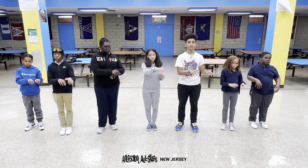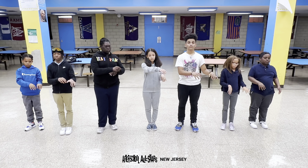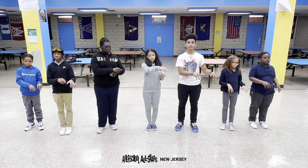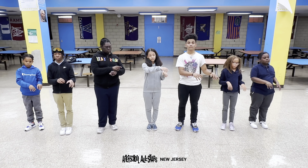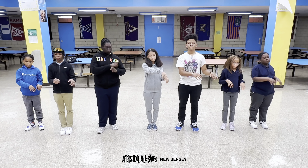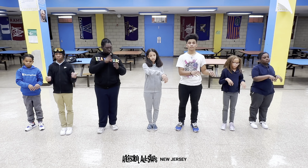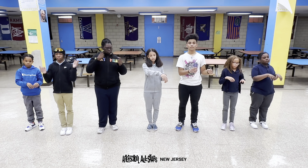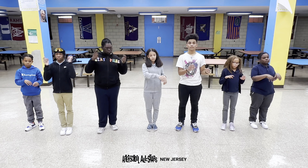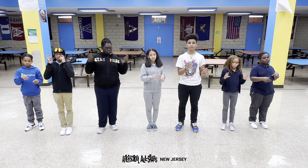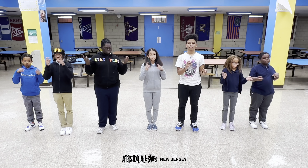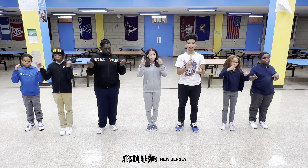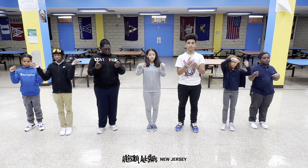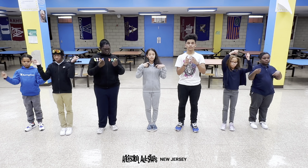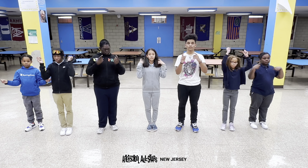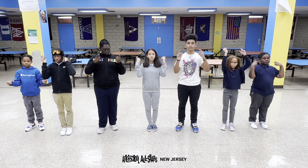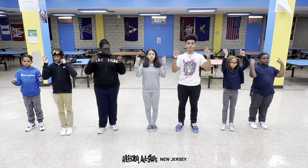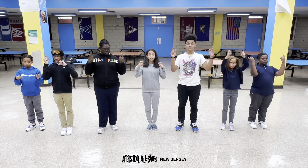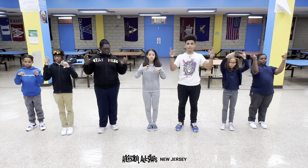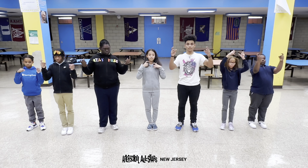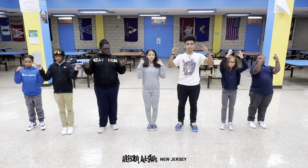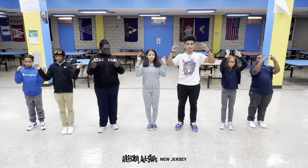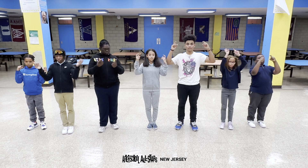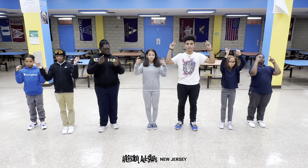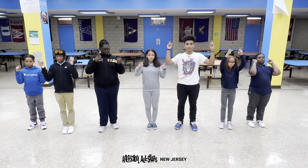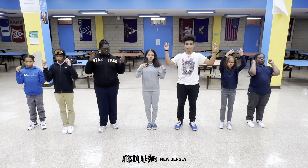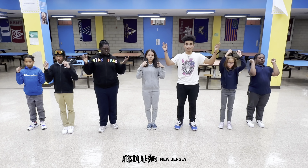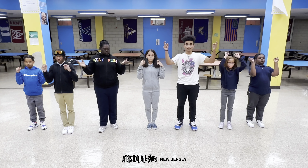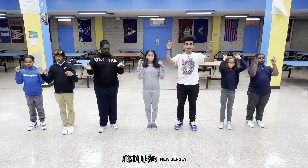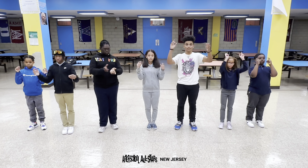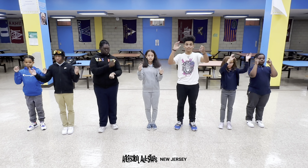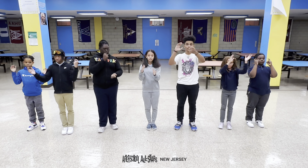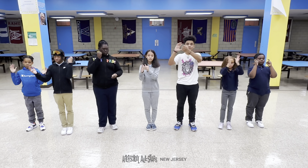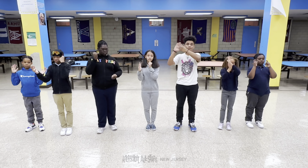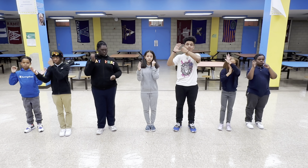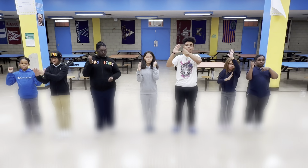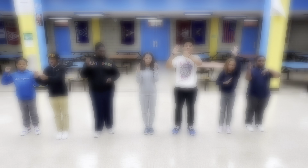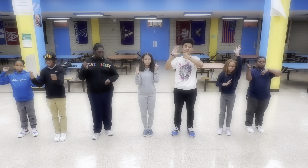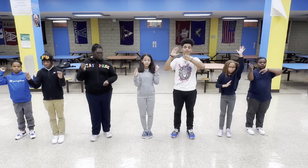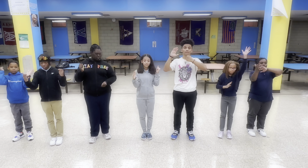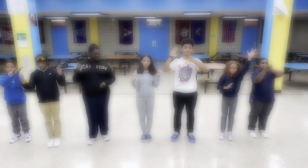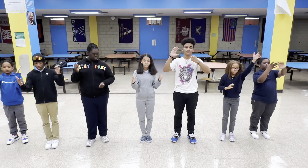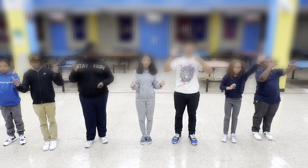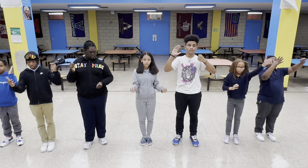on, till victory is won. Thank you.